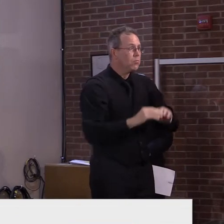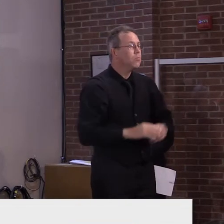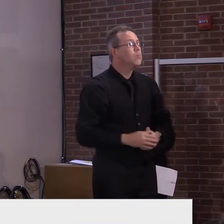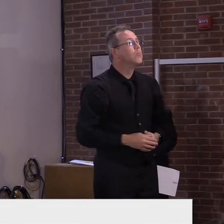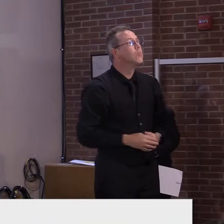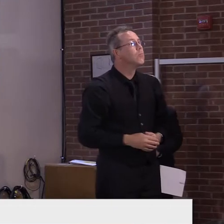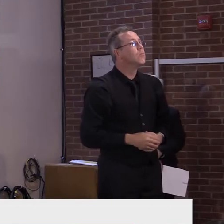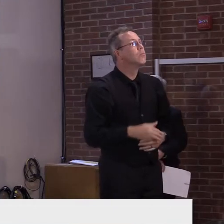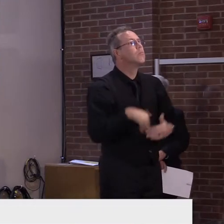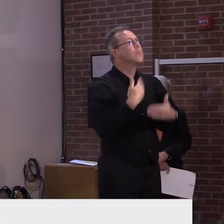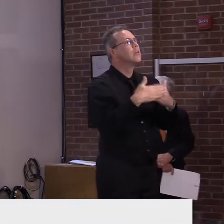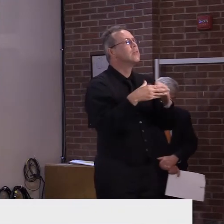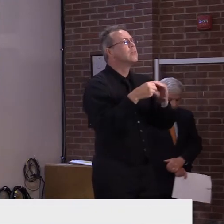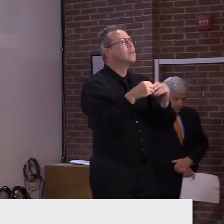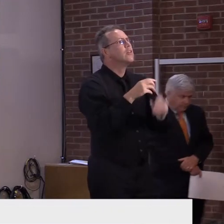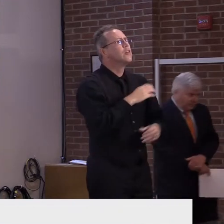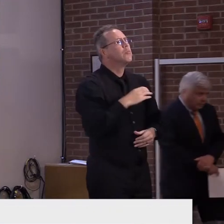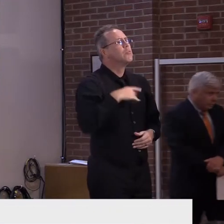presentation.